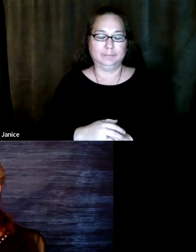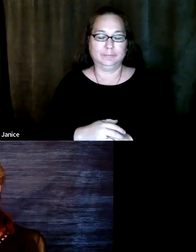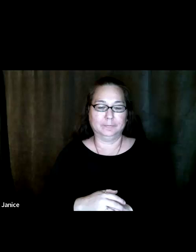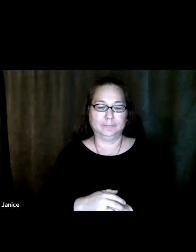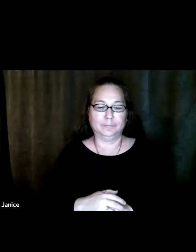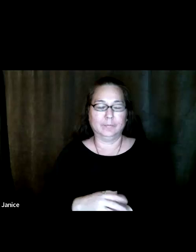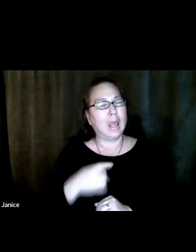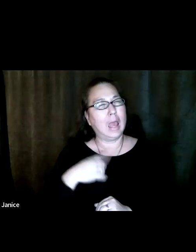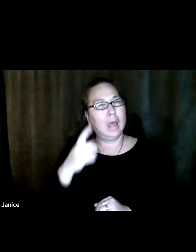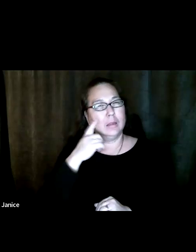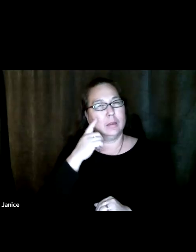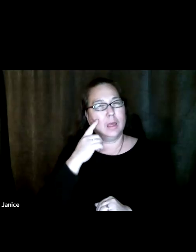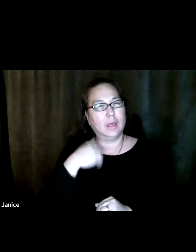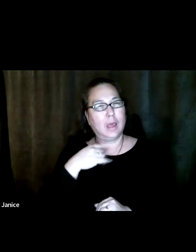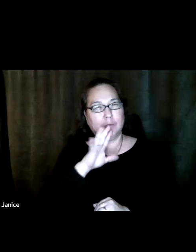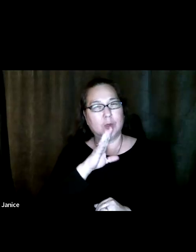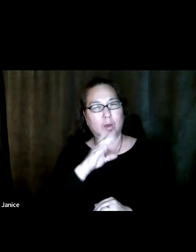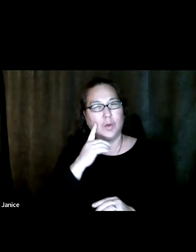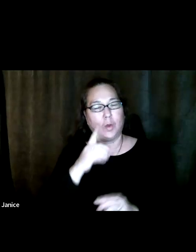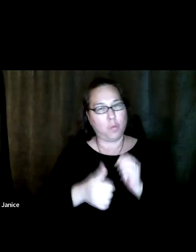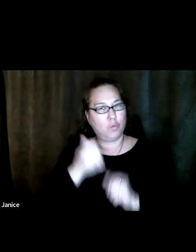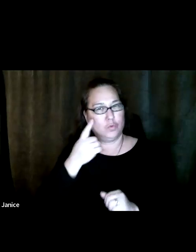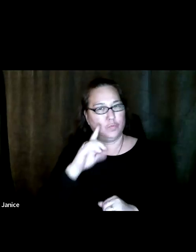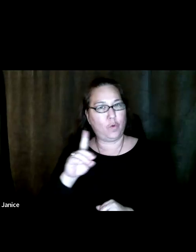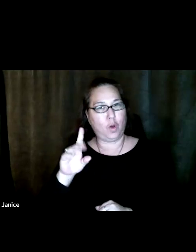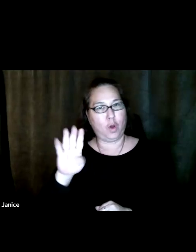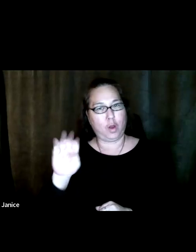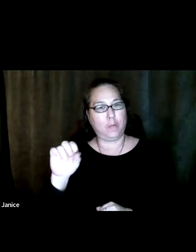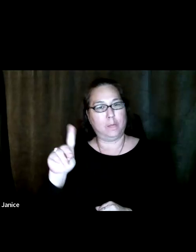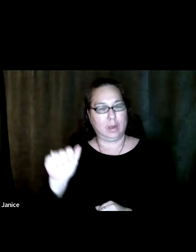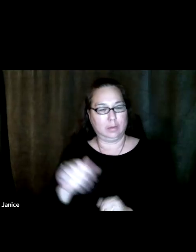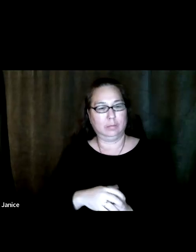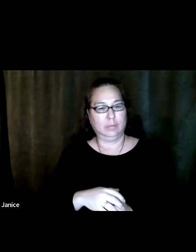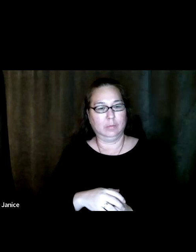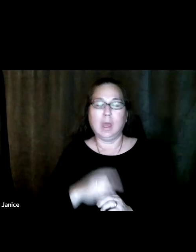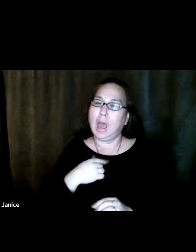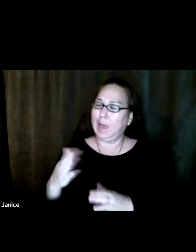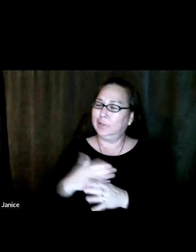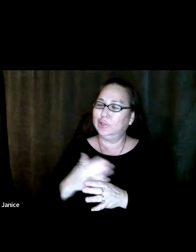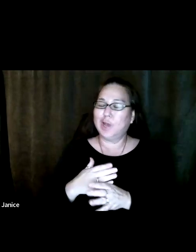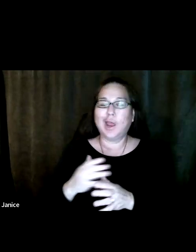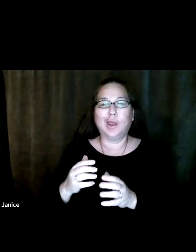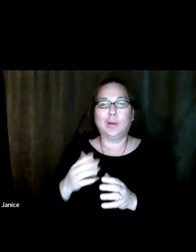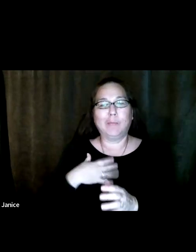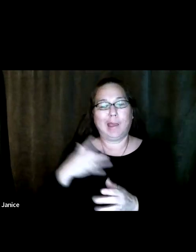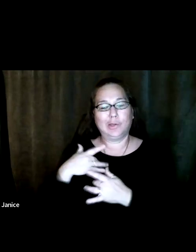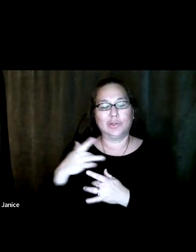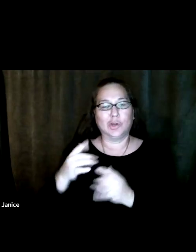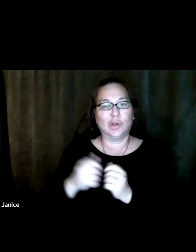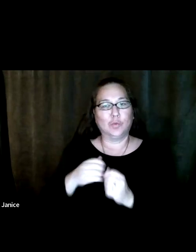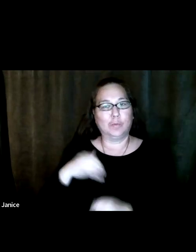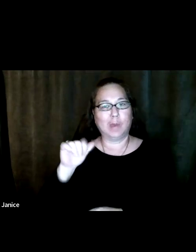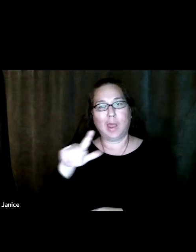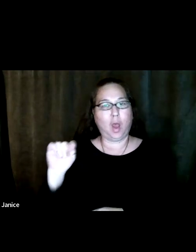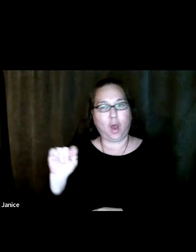I'm speaking mostly for BADA, but I know that I share a lot of my concerns with my alt ed friends as